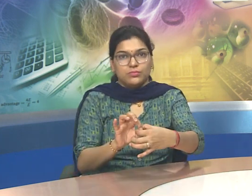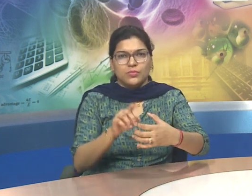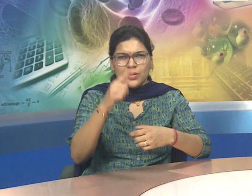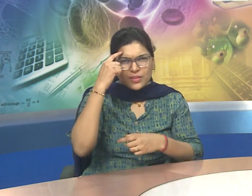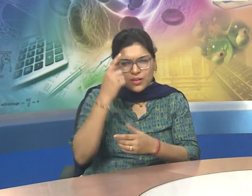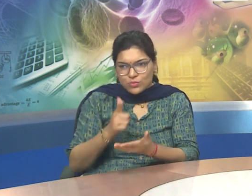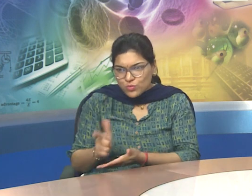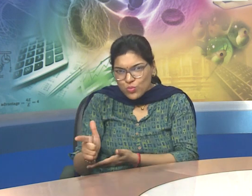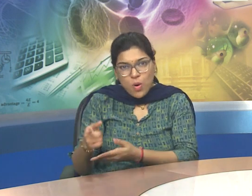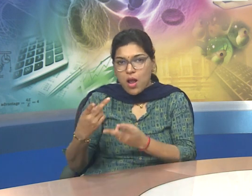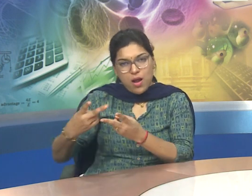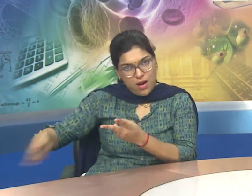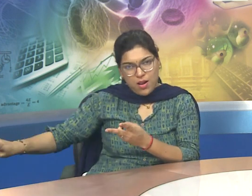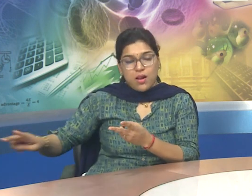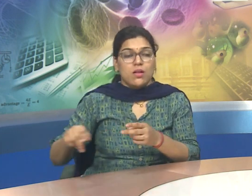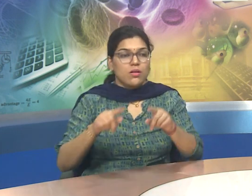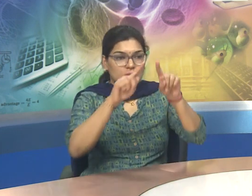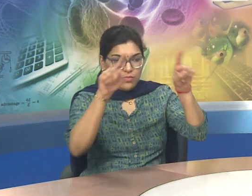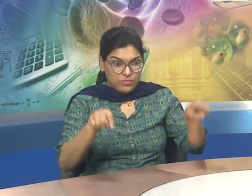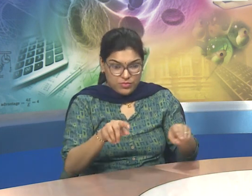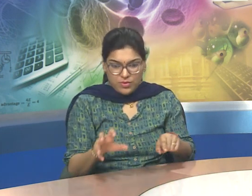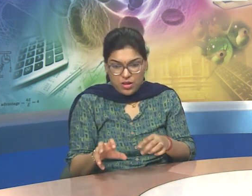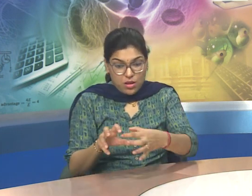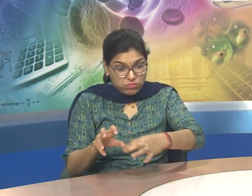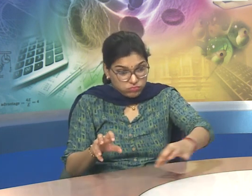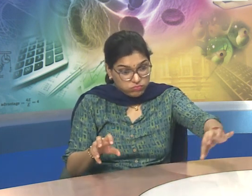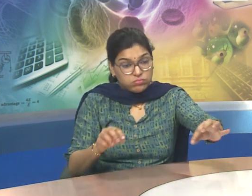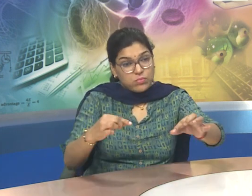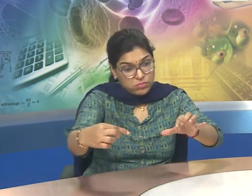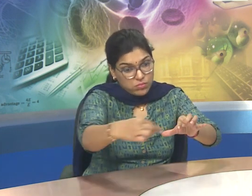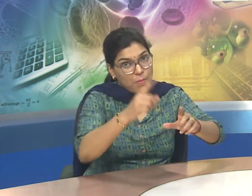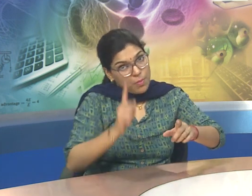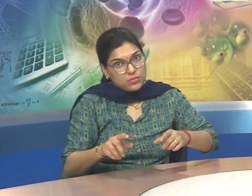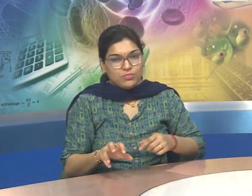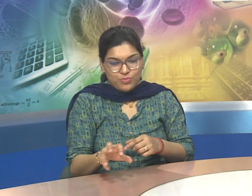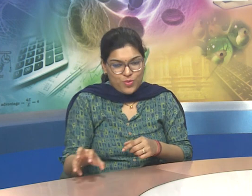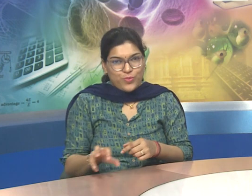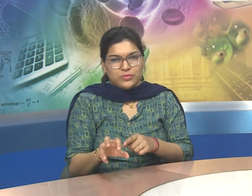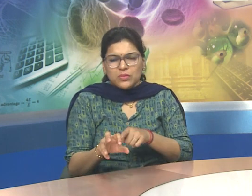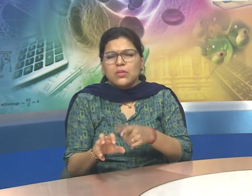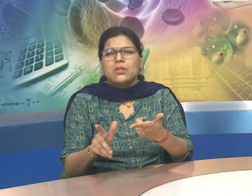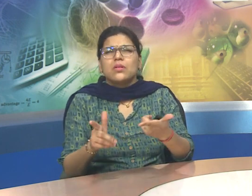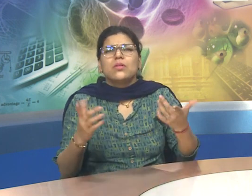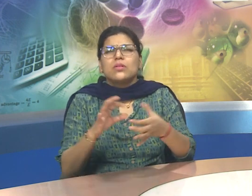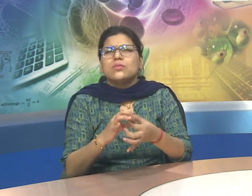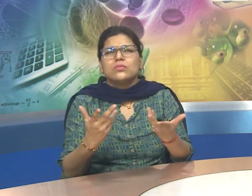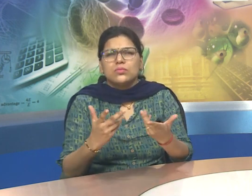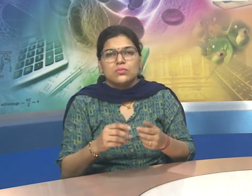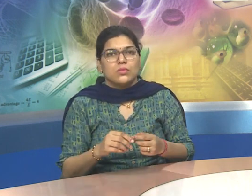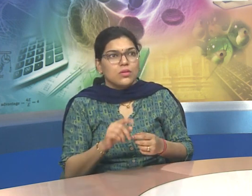This is also attached with a computer screen and computer. This is not a house